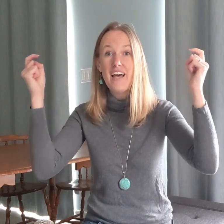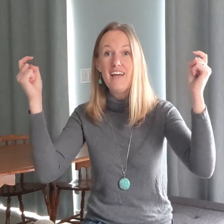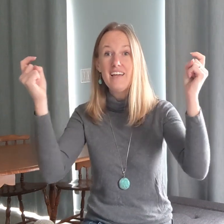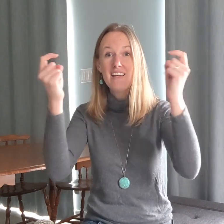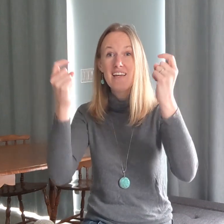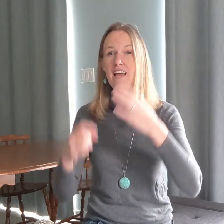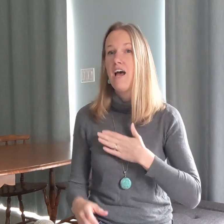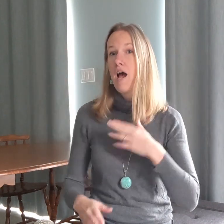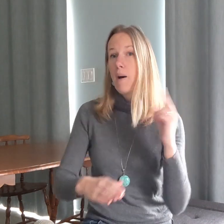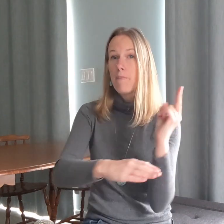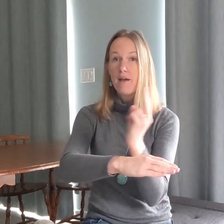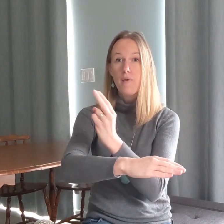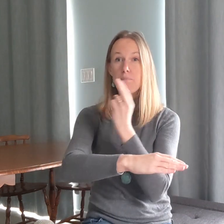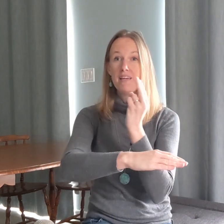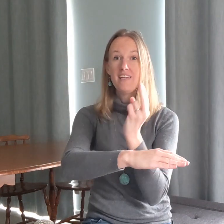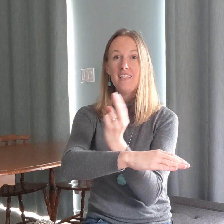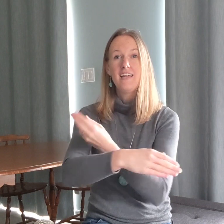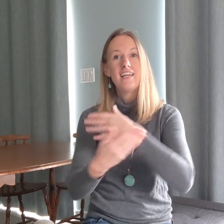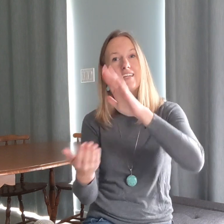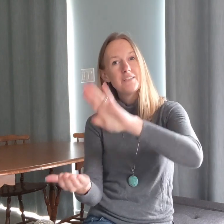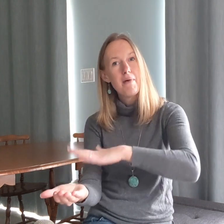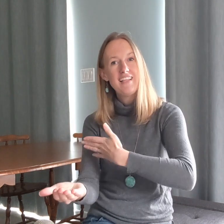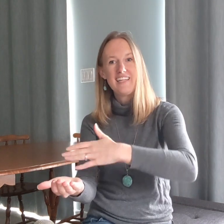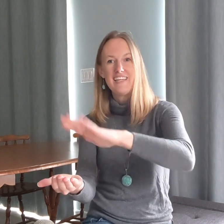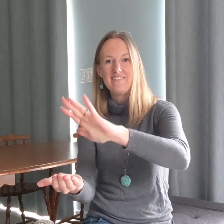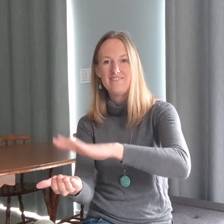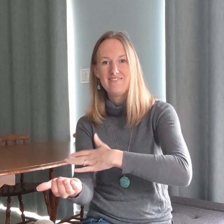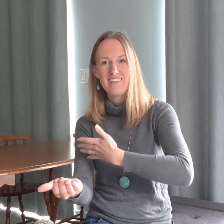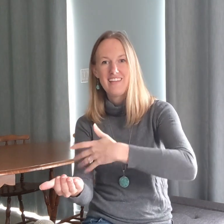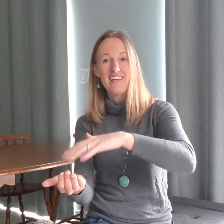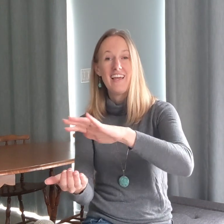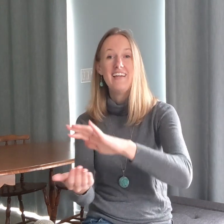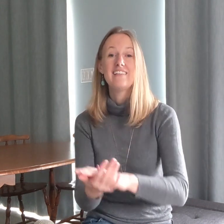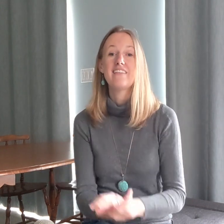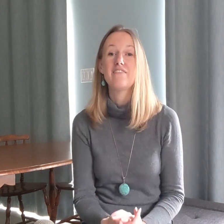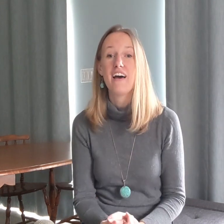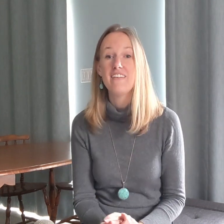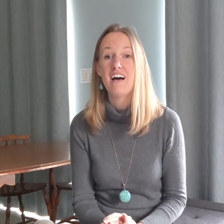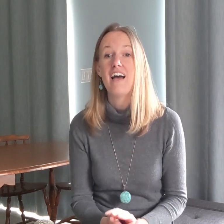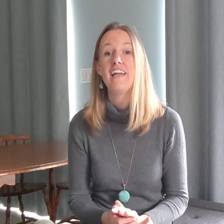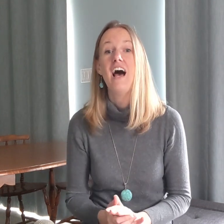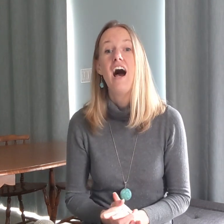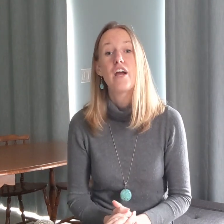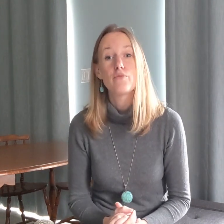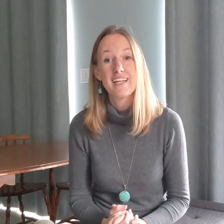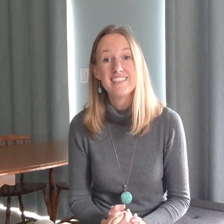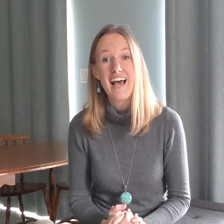my weapon is a melody. Okay and then the final line I raise a